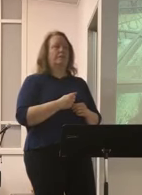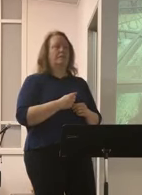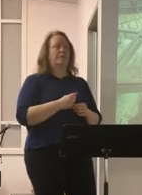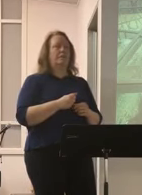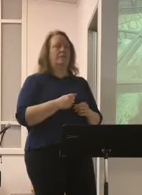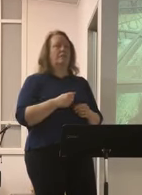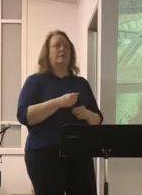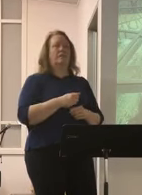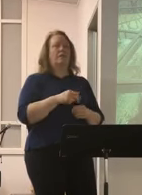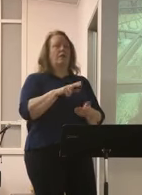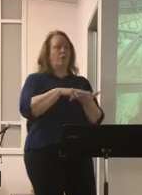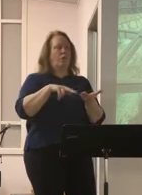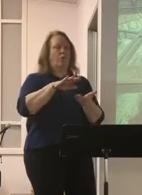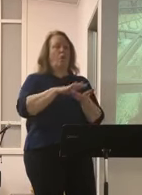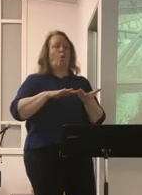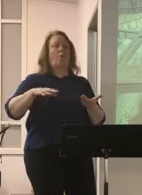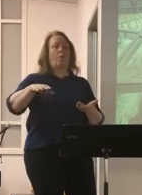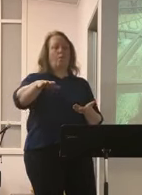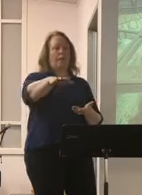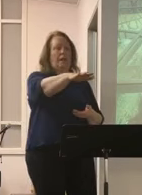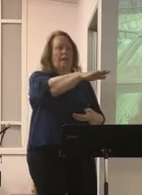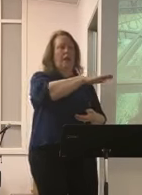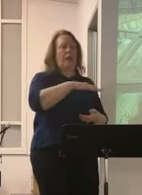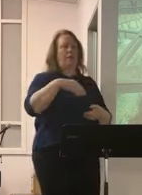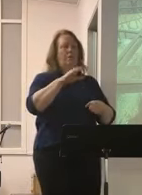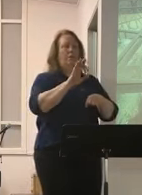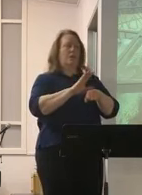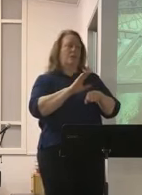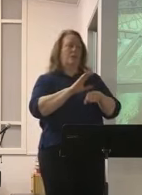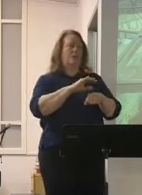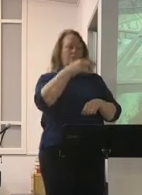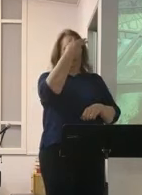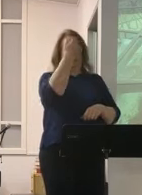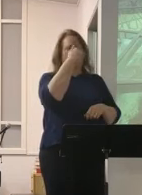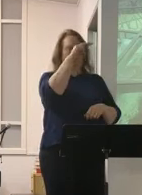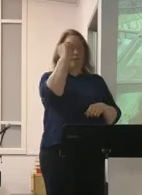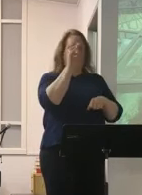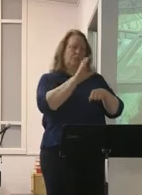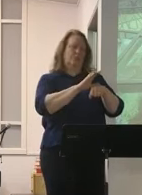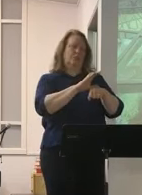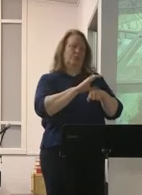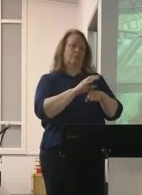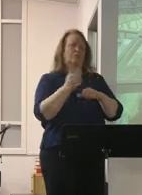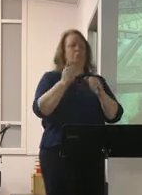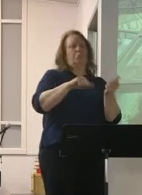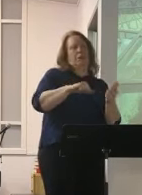in the Holy Land, if there's a Catholic church or some kind of Protestant church,